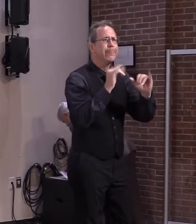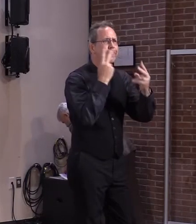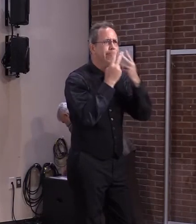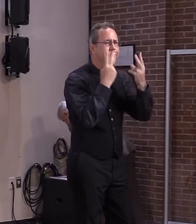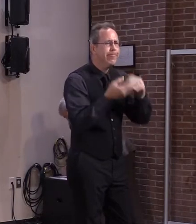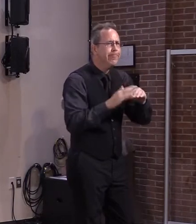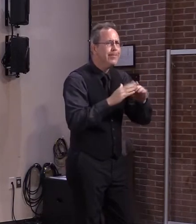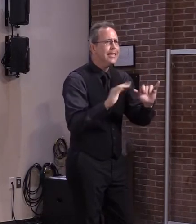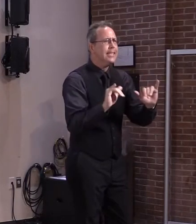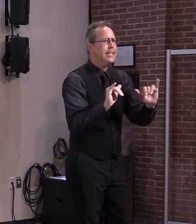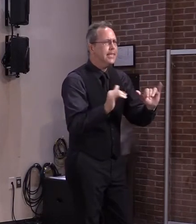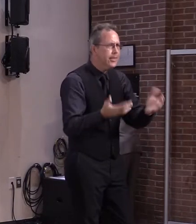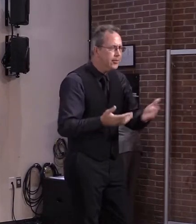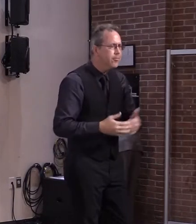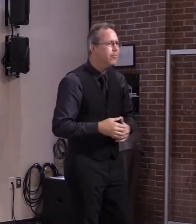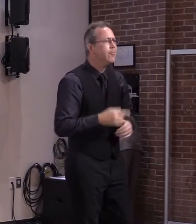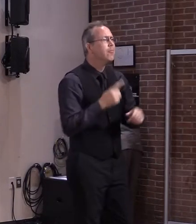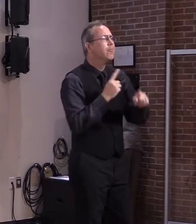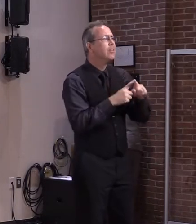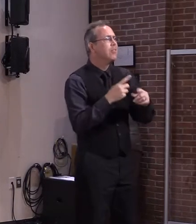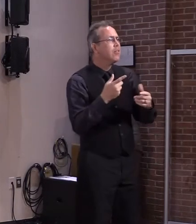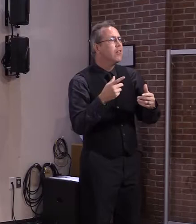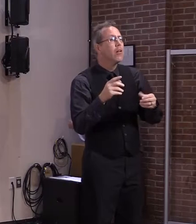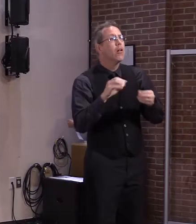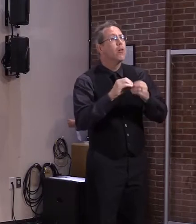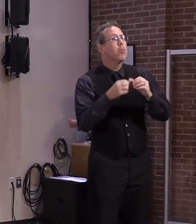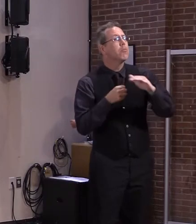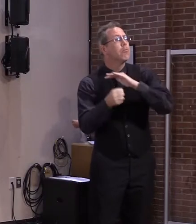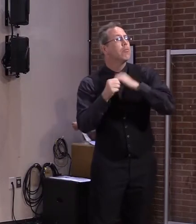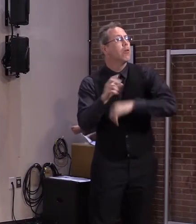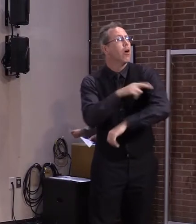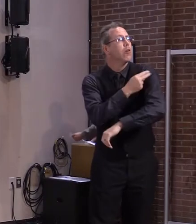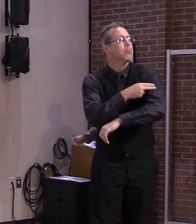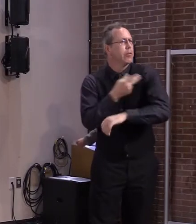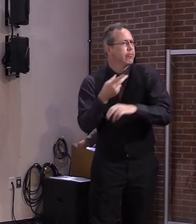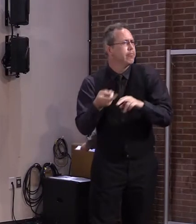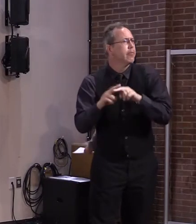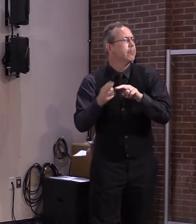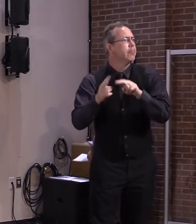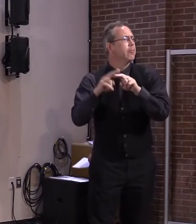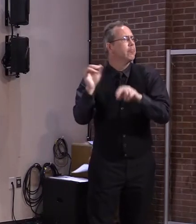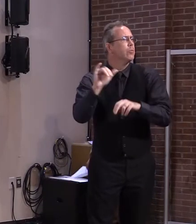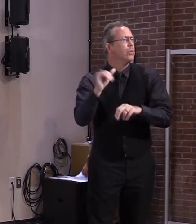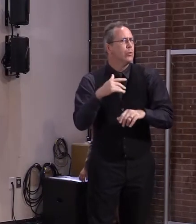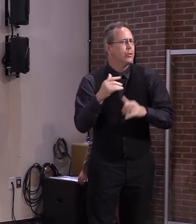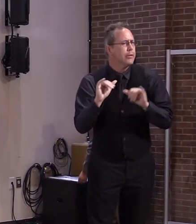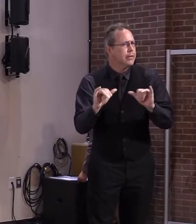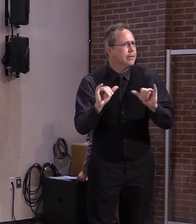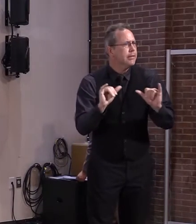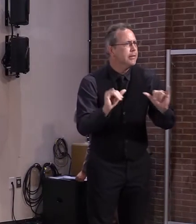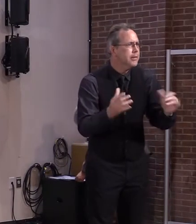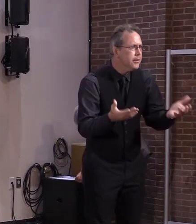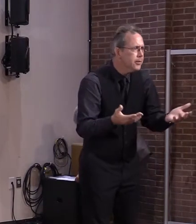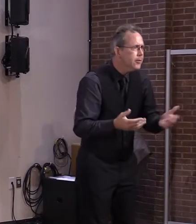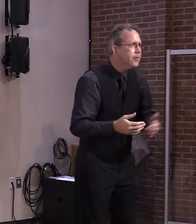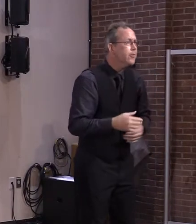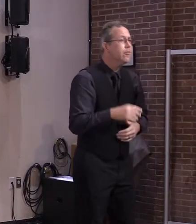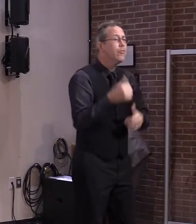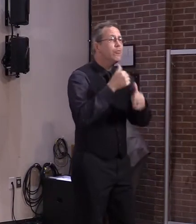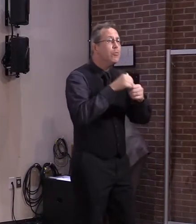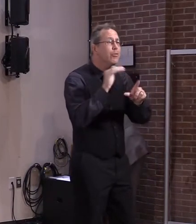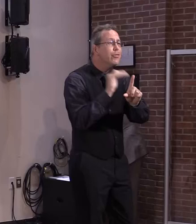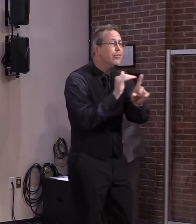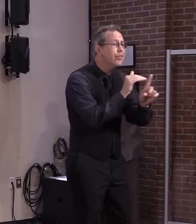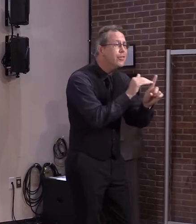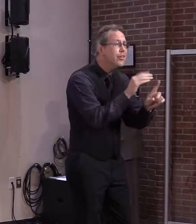this is important because I've seen some misunderstanding here, hospitalizations are still below our peak. I went